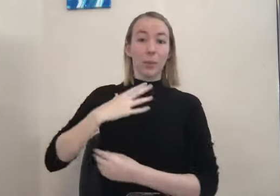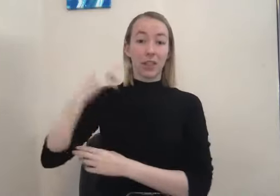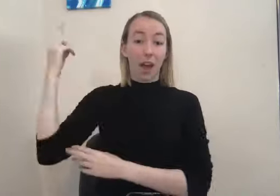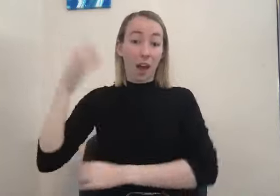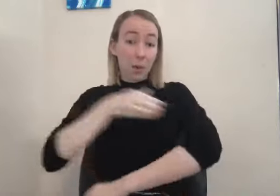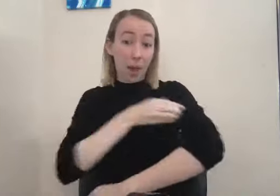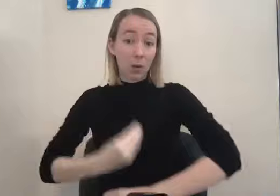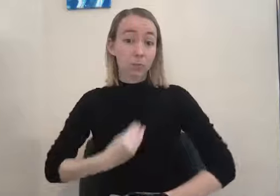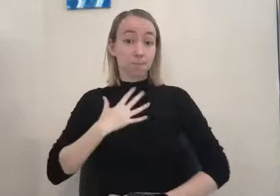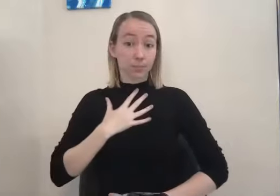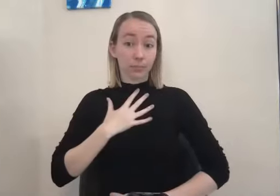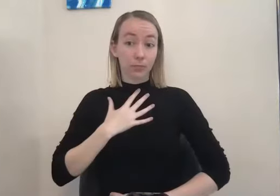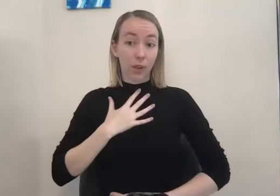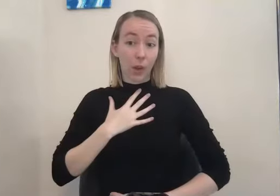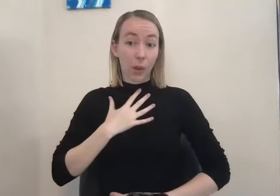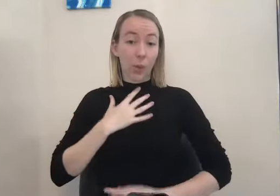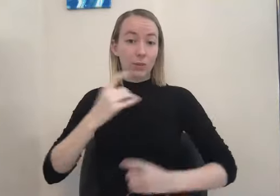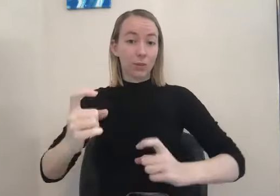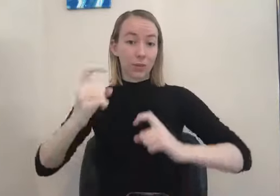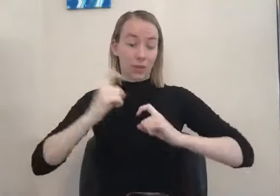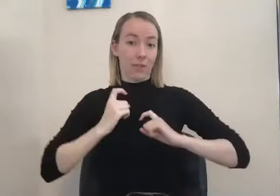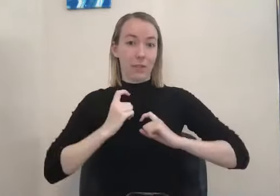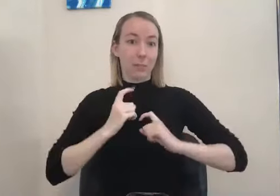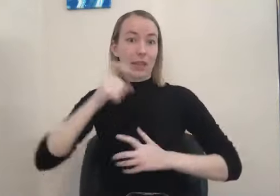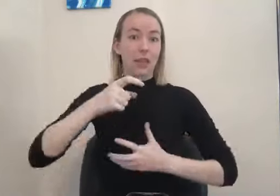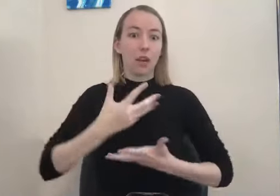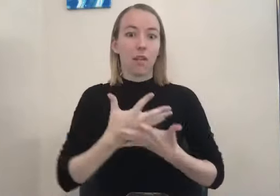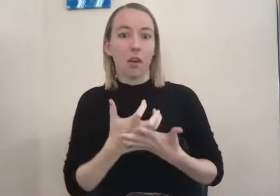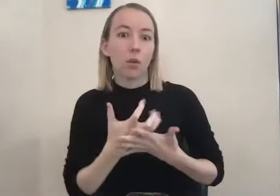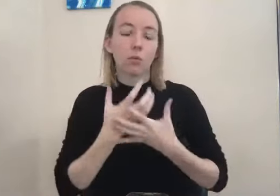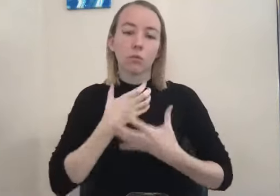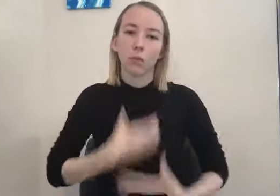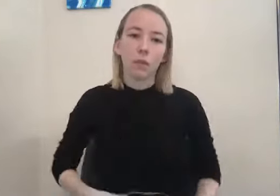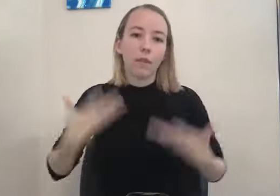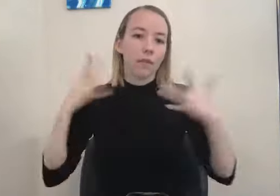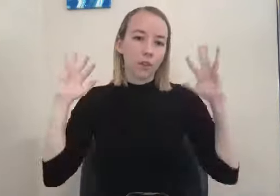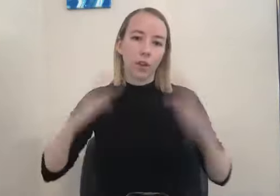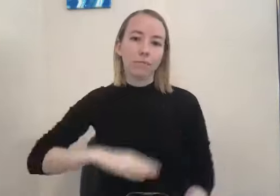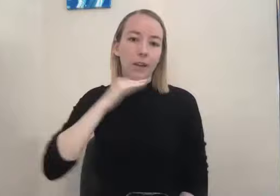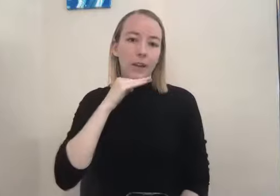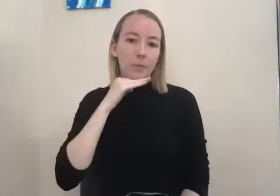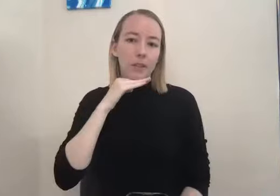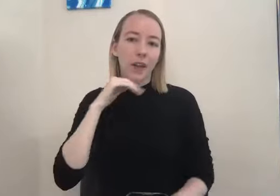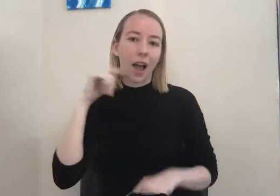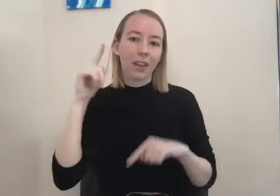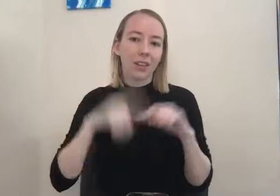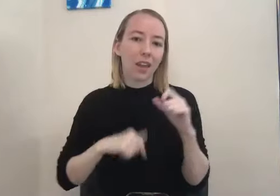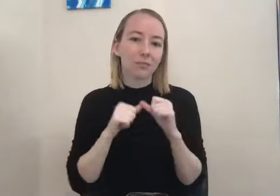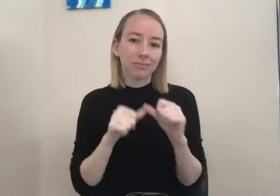all come back to my house, and we'd all feed each other sickness. It was great. And I thought we were all well, you know, and we weren't. We were just feeding our